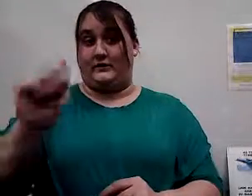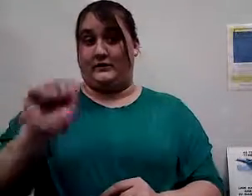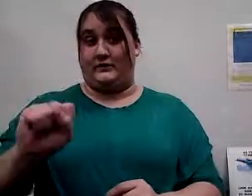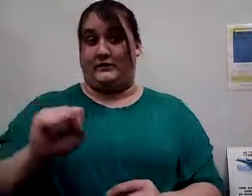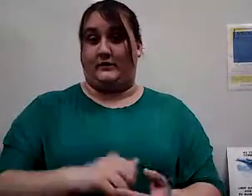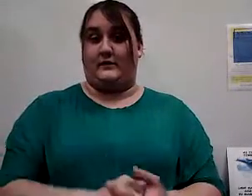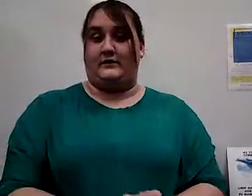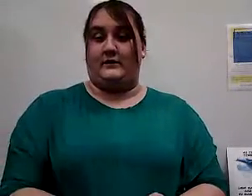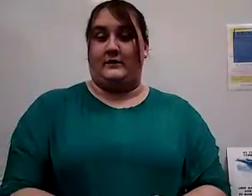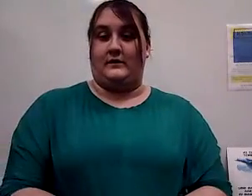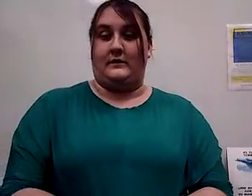about a few of those too.